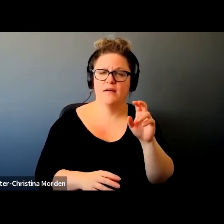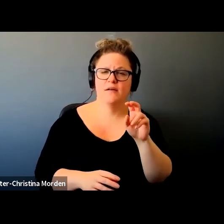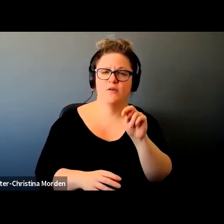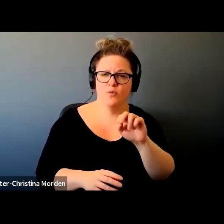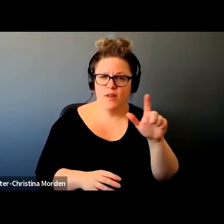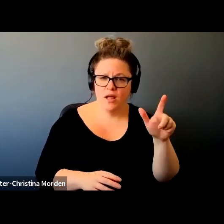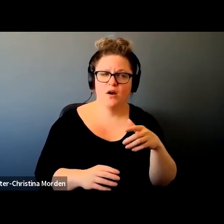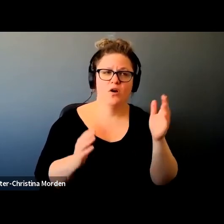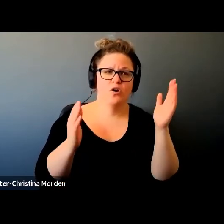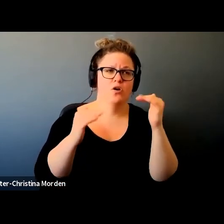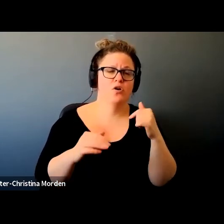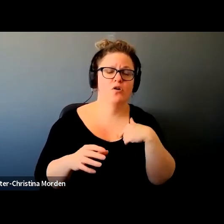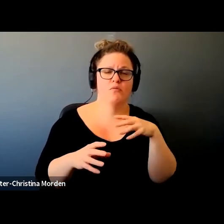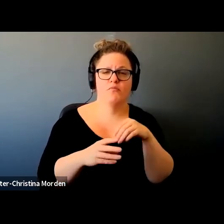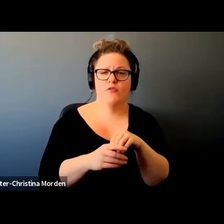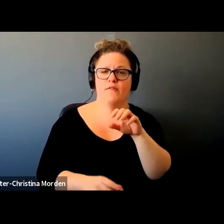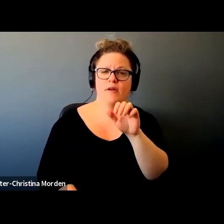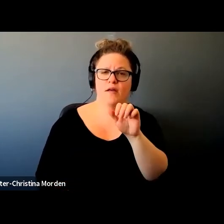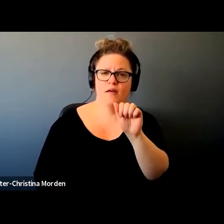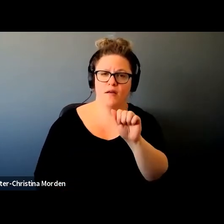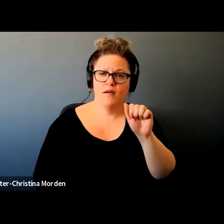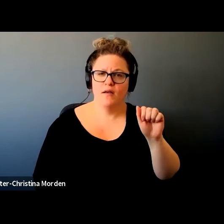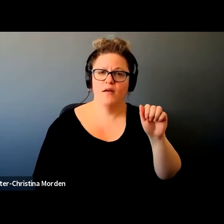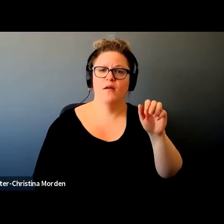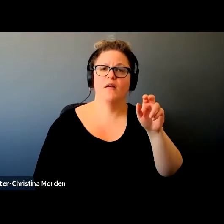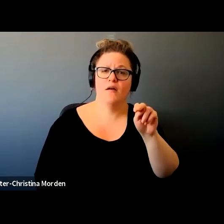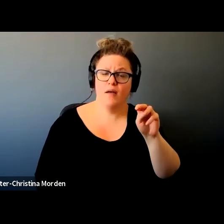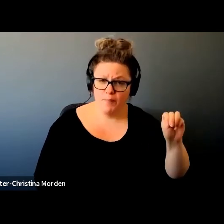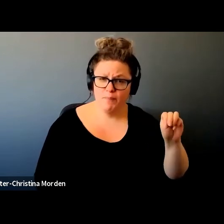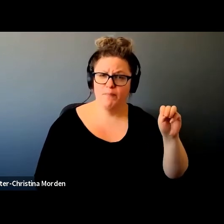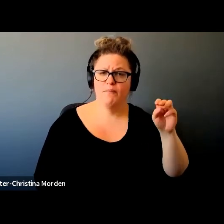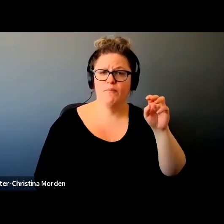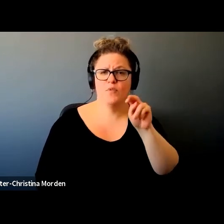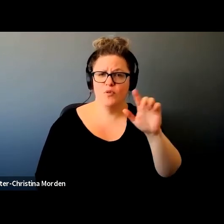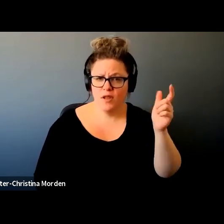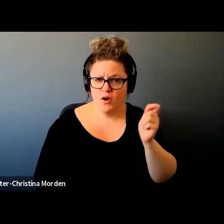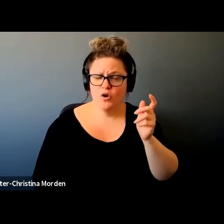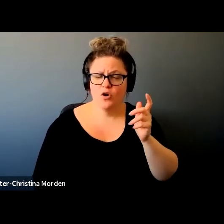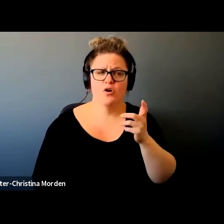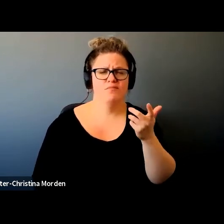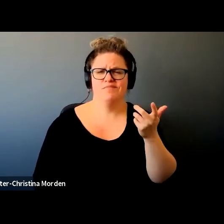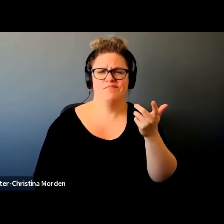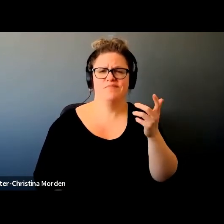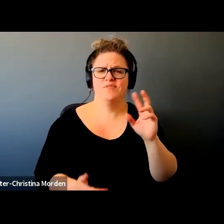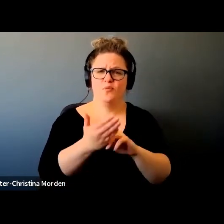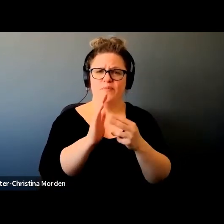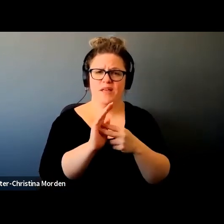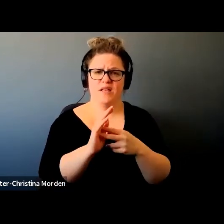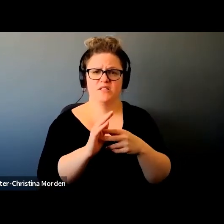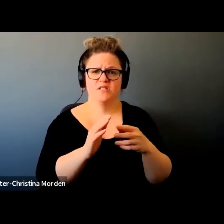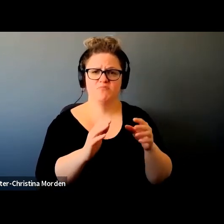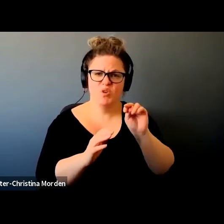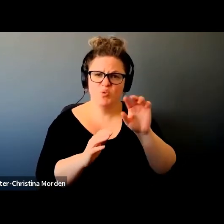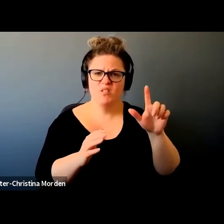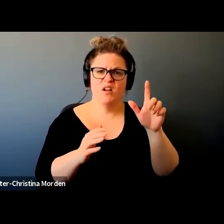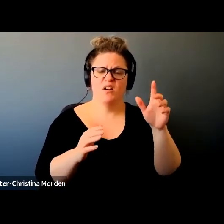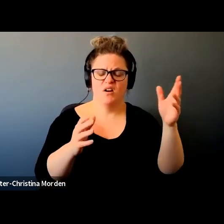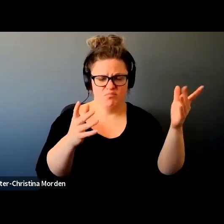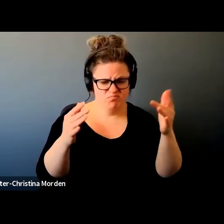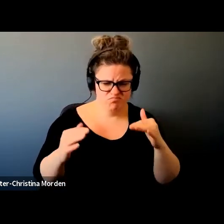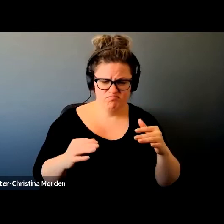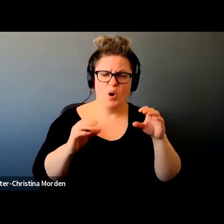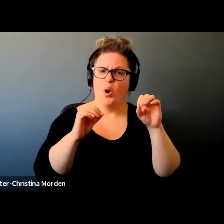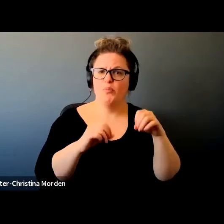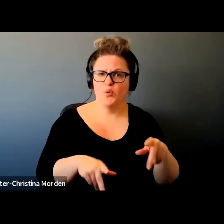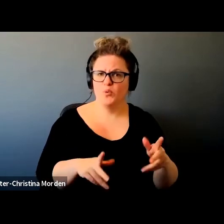Arts Accessibility newsletter come to me, and a few other places, and they will list opportunities. And then on Facebook and the